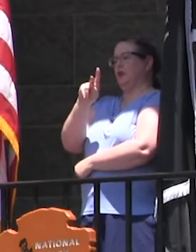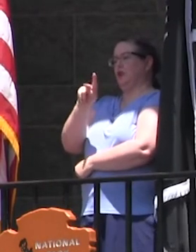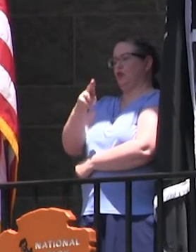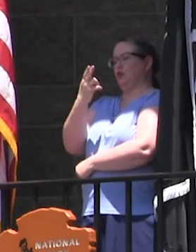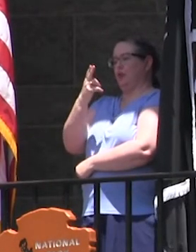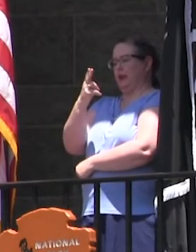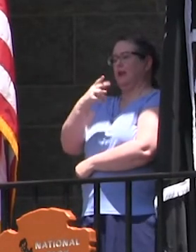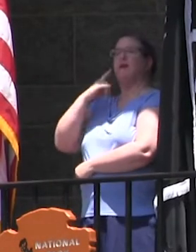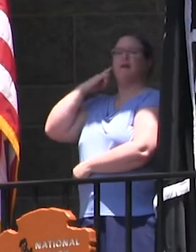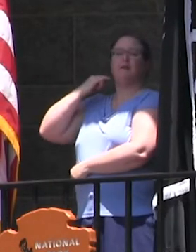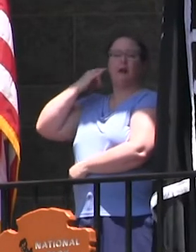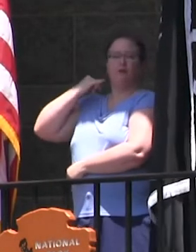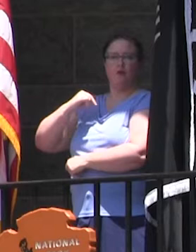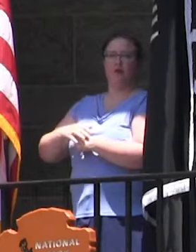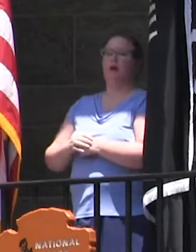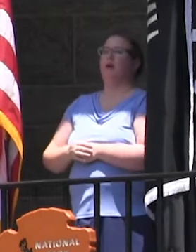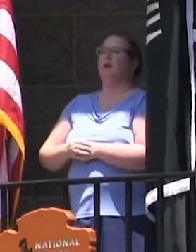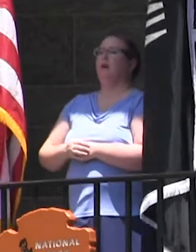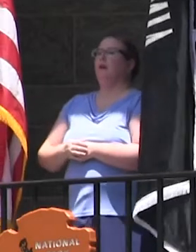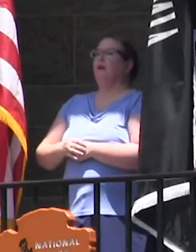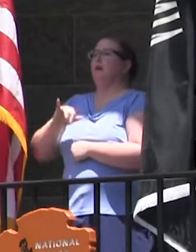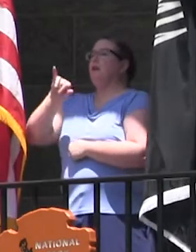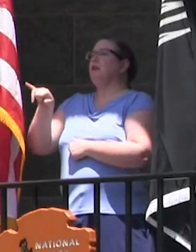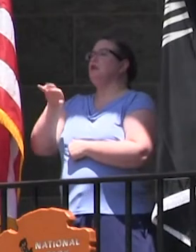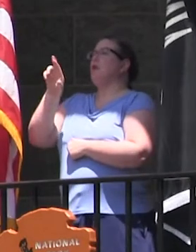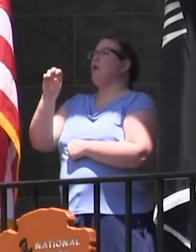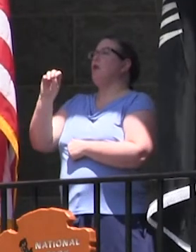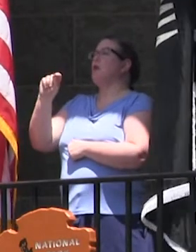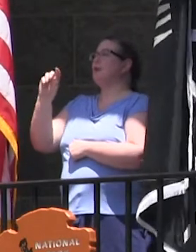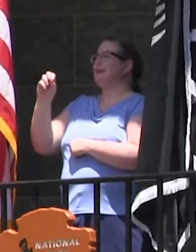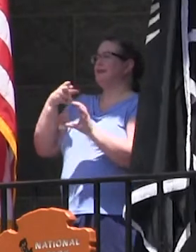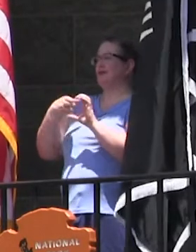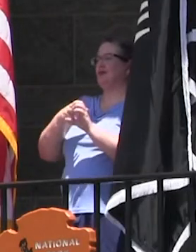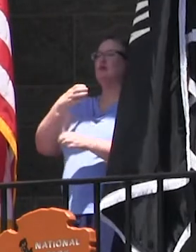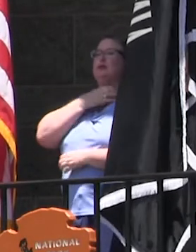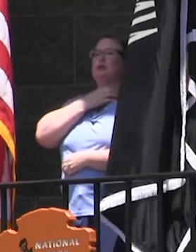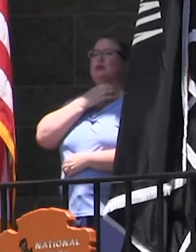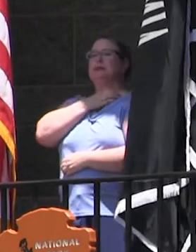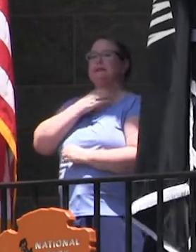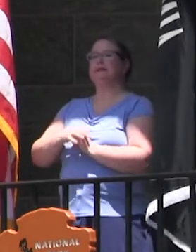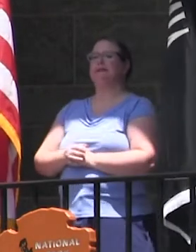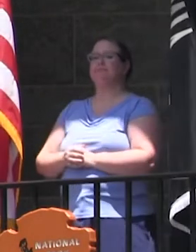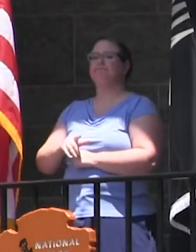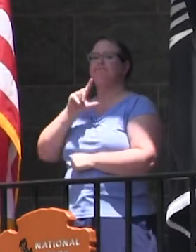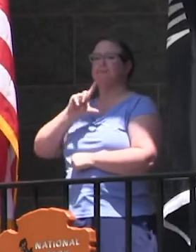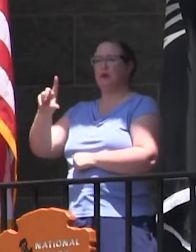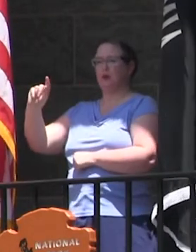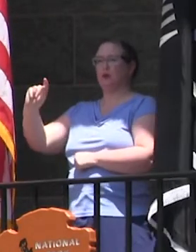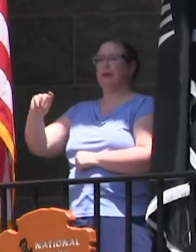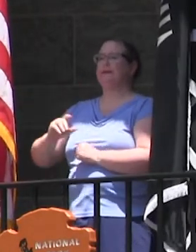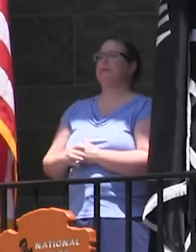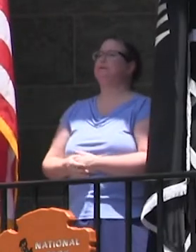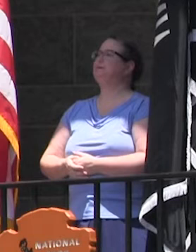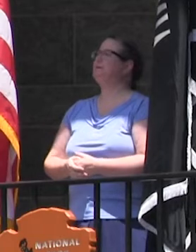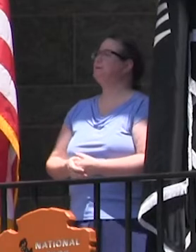Norco, California, served in junior ROTC before joining the Marines. He was 20.